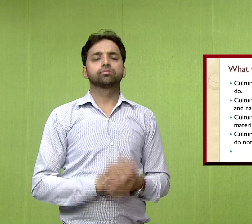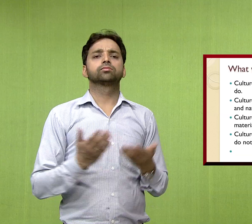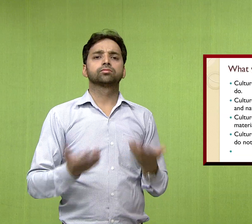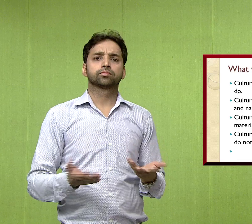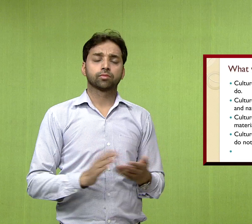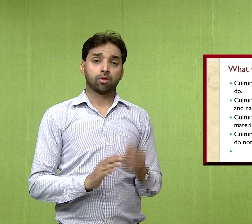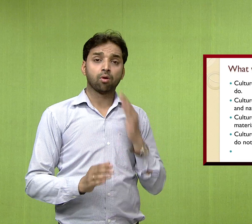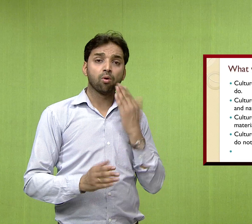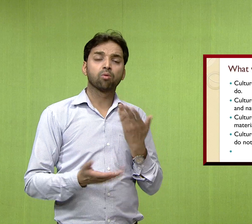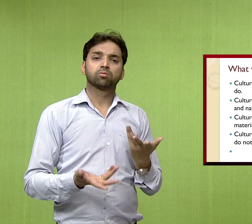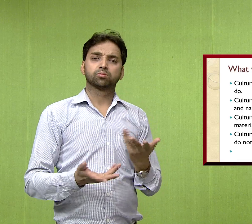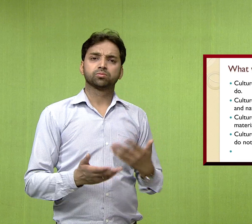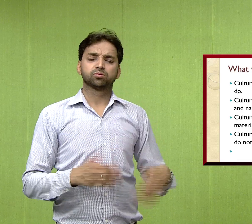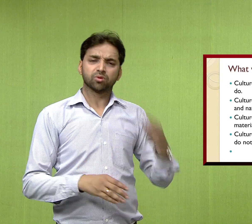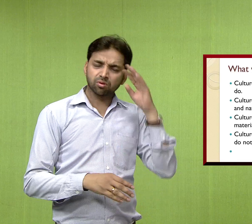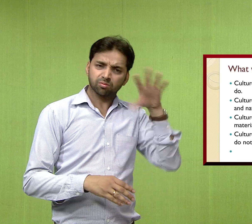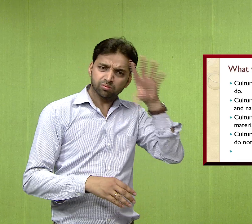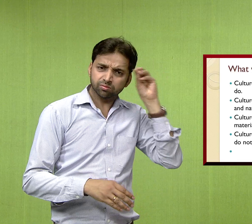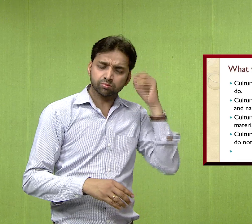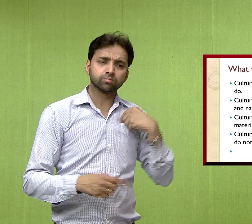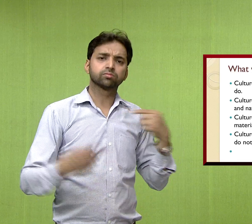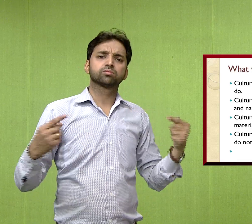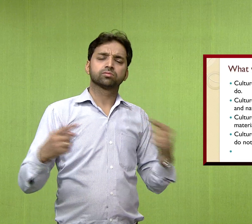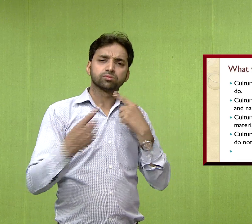So, what we have learned in this discussion is that